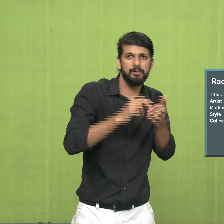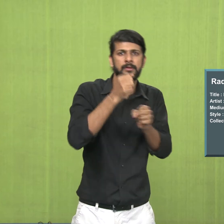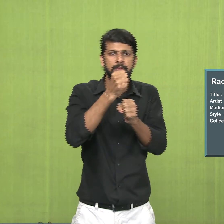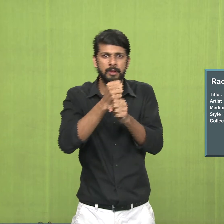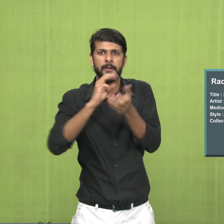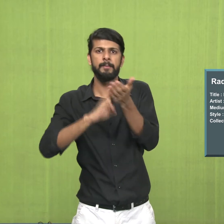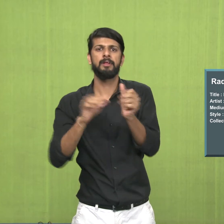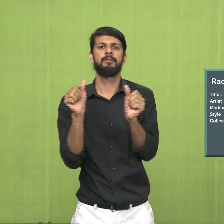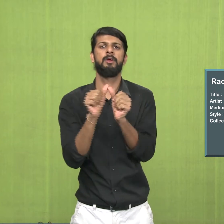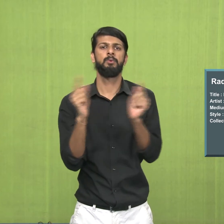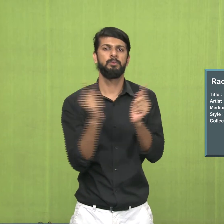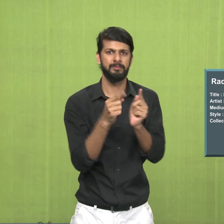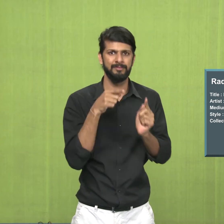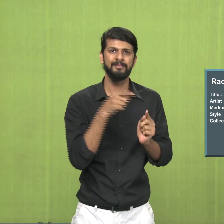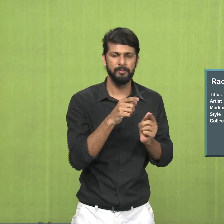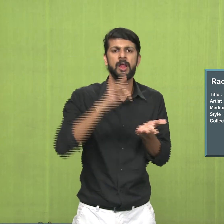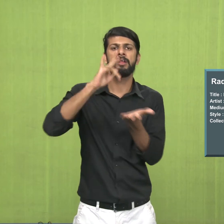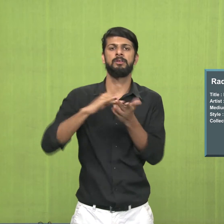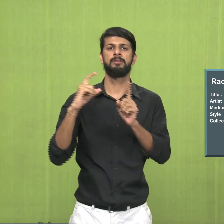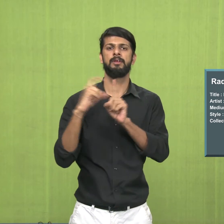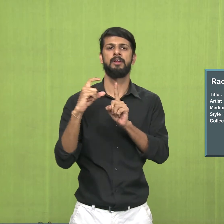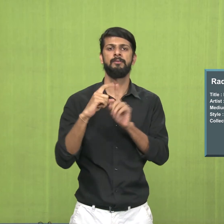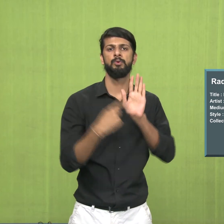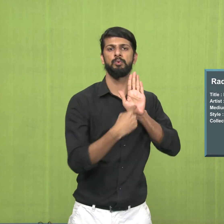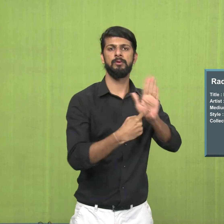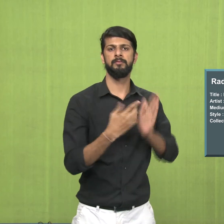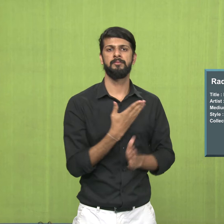Art, that is NGMA in New Delhi.